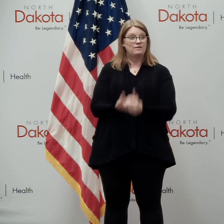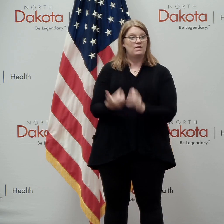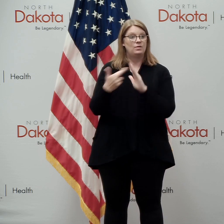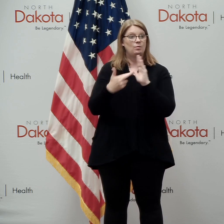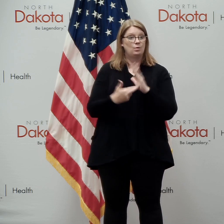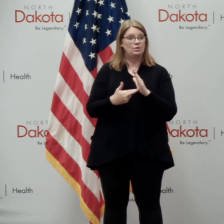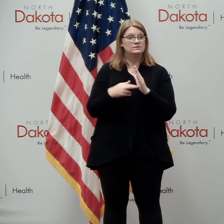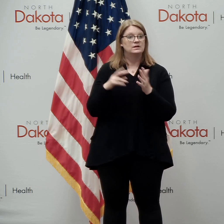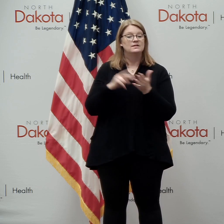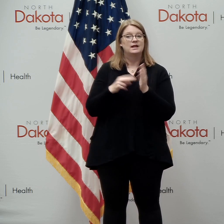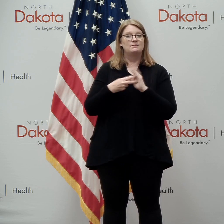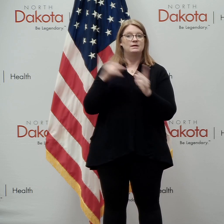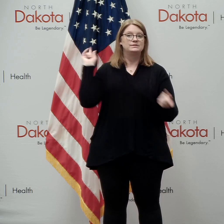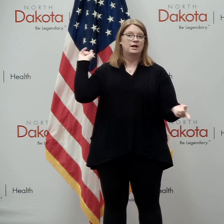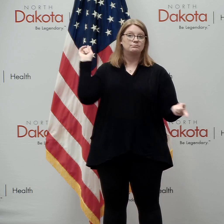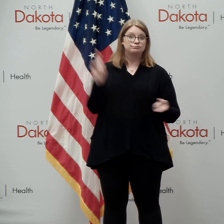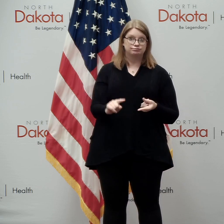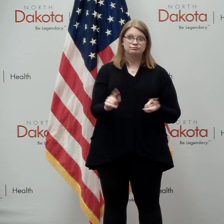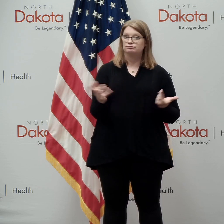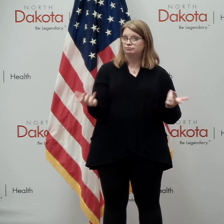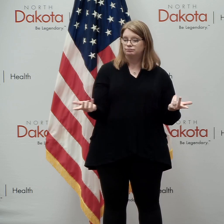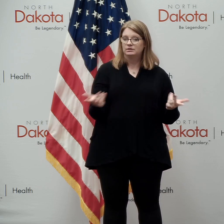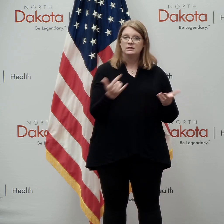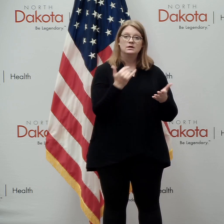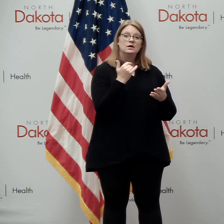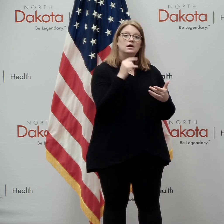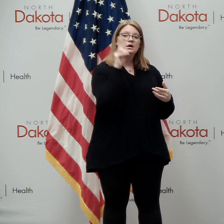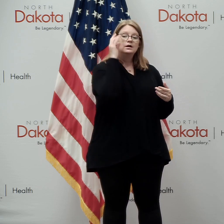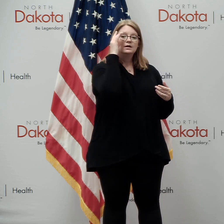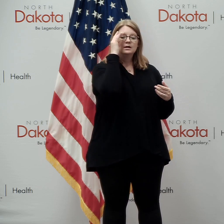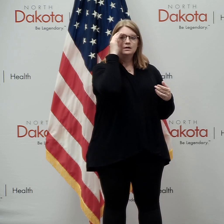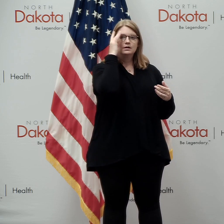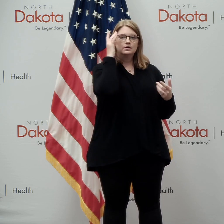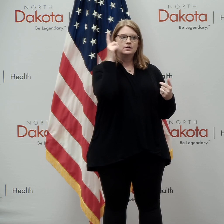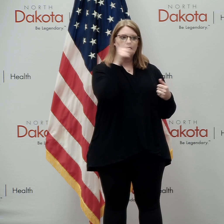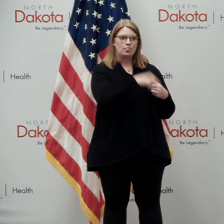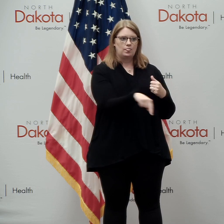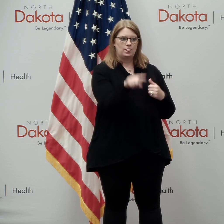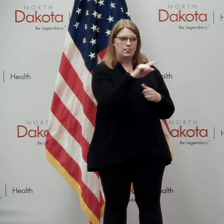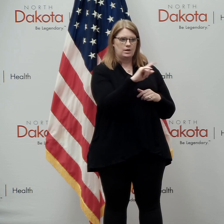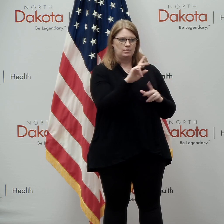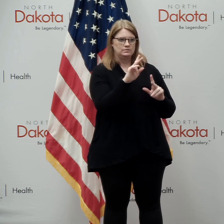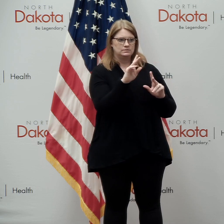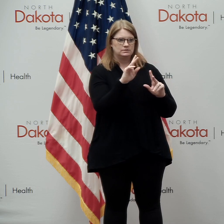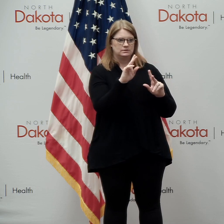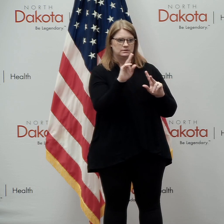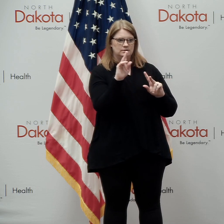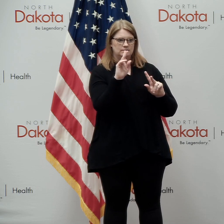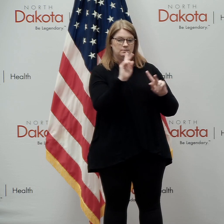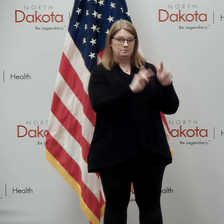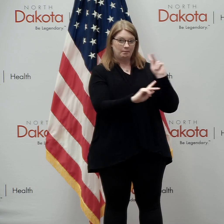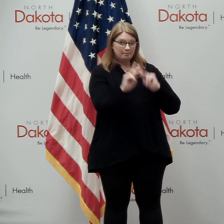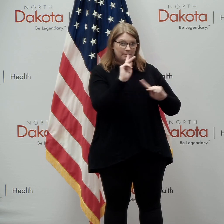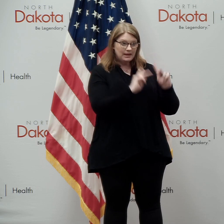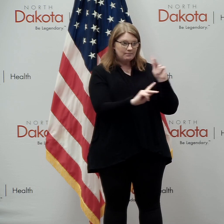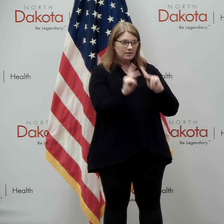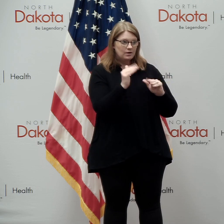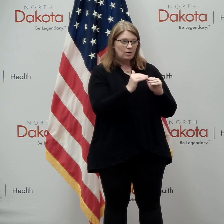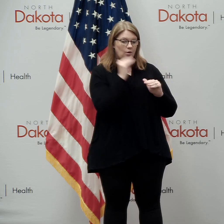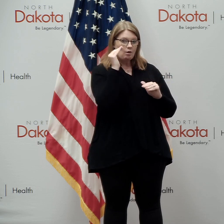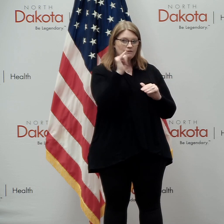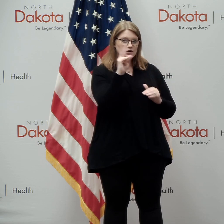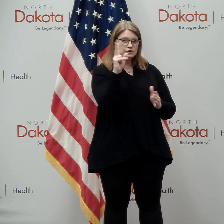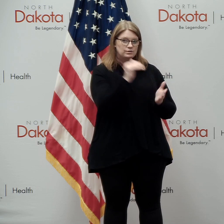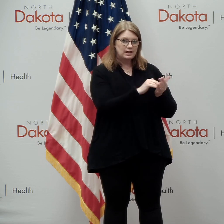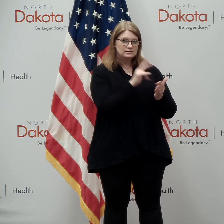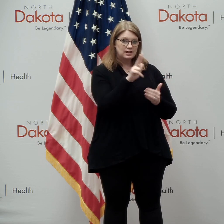down. The other thing that we'd help see the numbers going down is those folks, the over 2,300 people